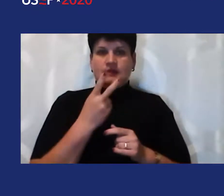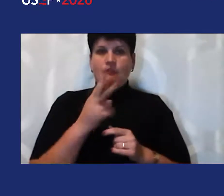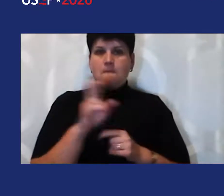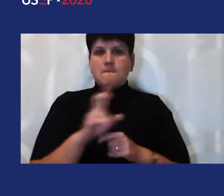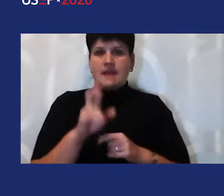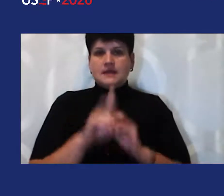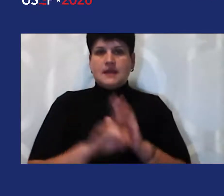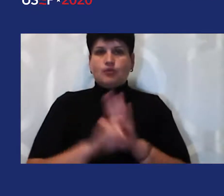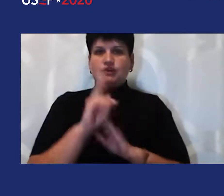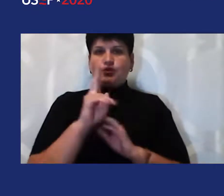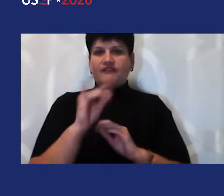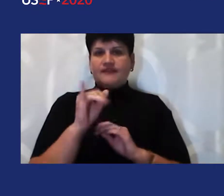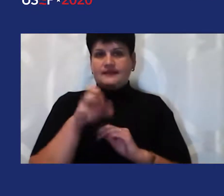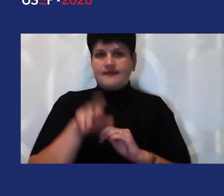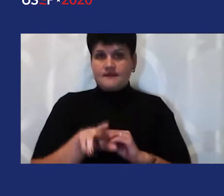and